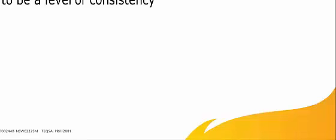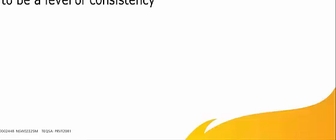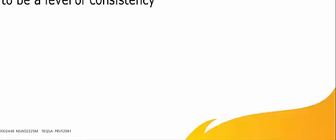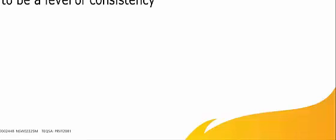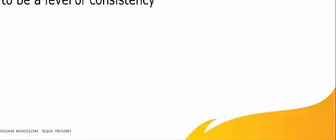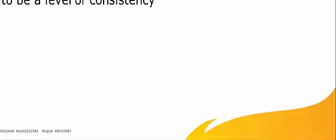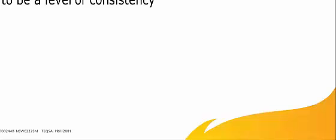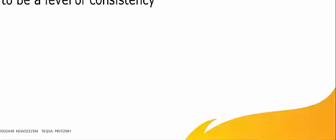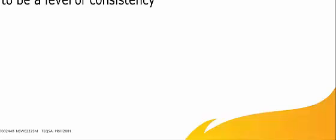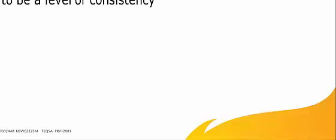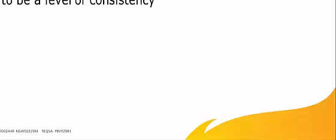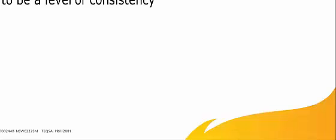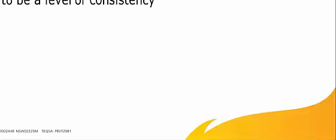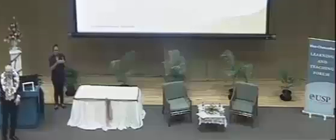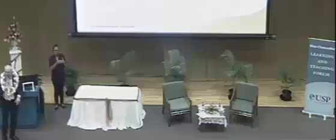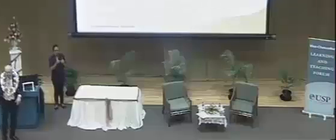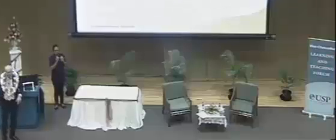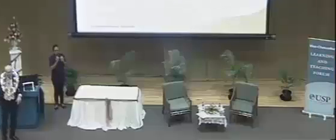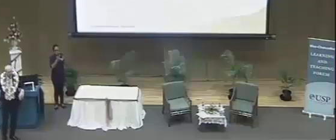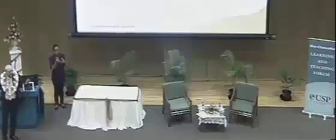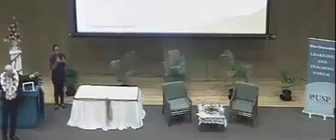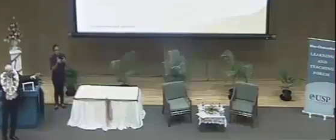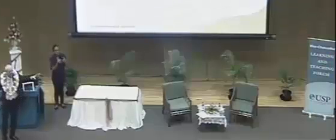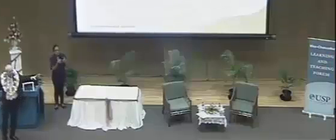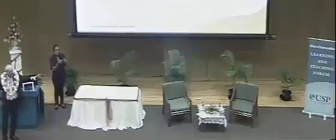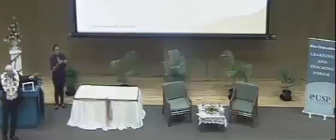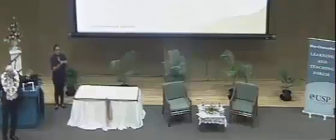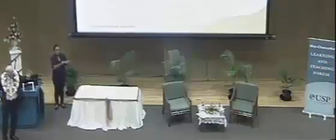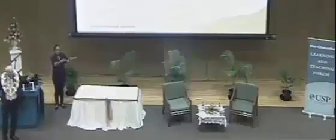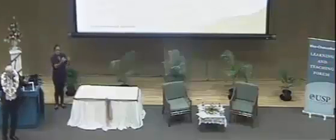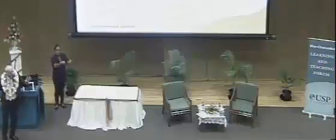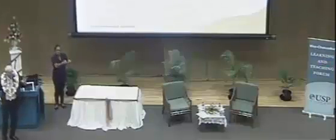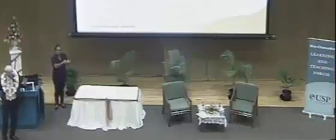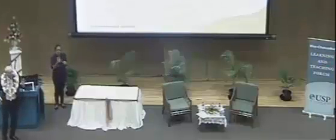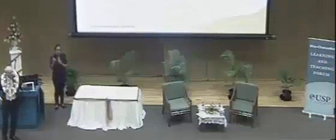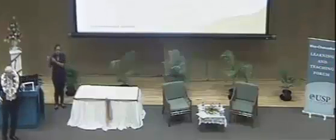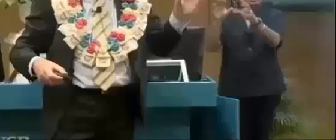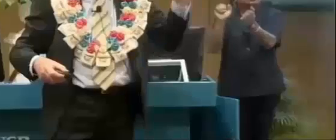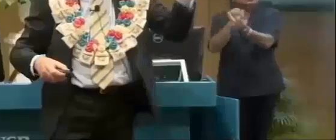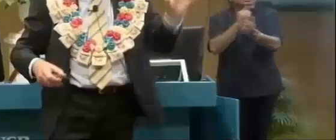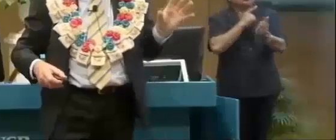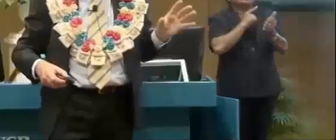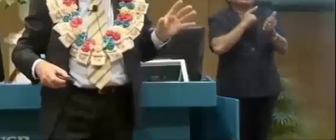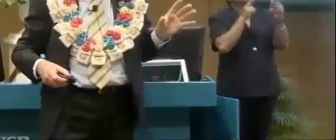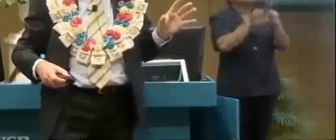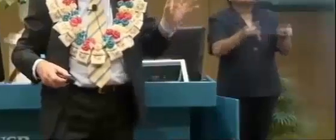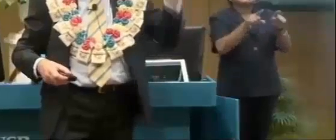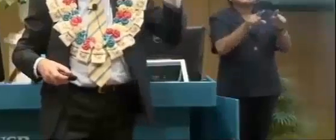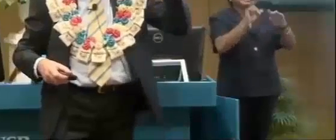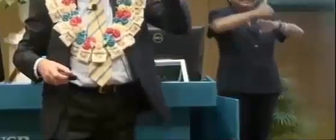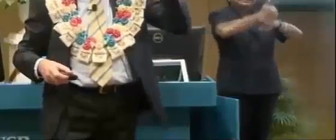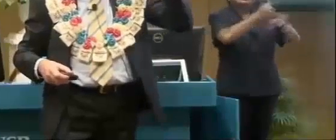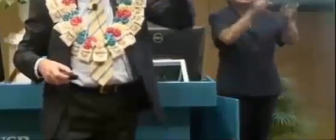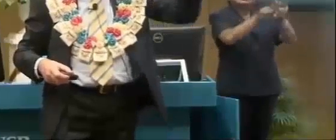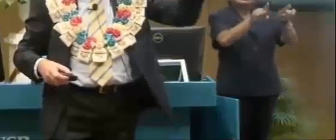them on that device, to get them out to the islands or into the prisons and things like that, because they've been set up in a similar way